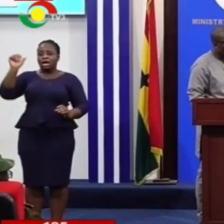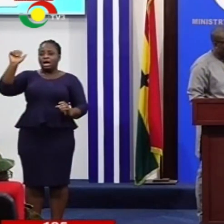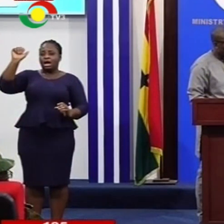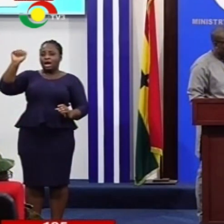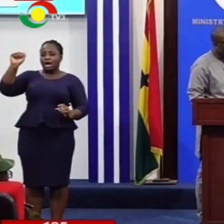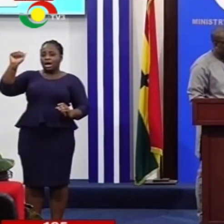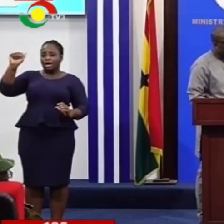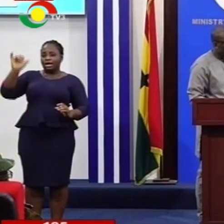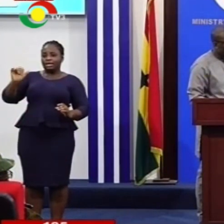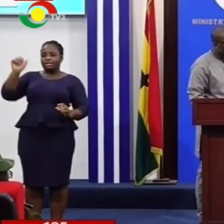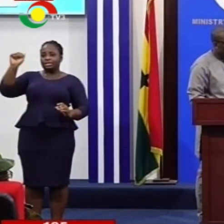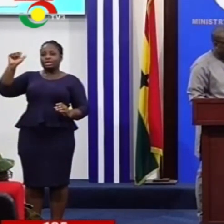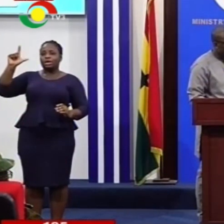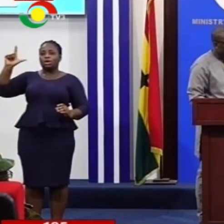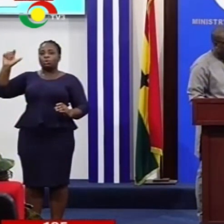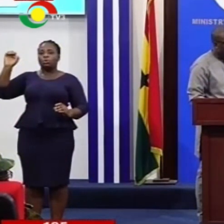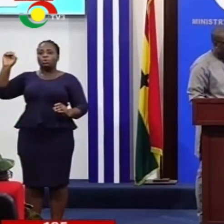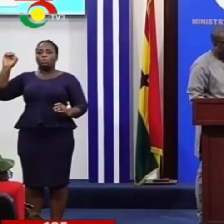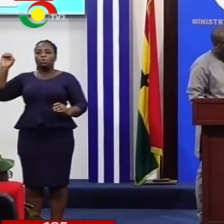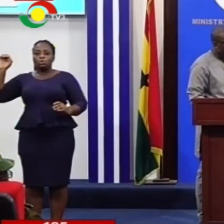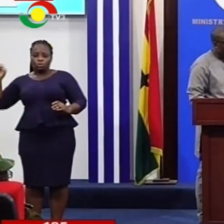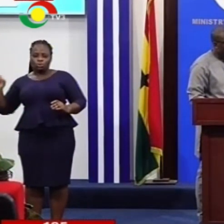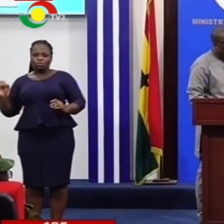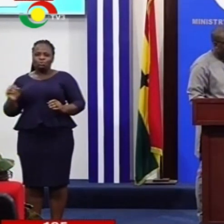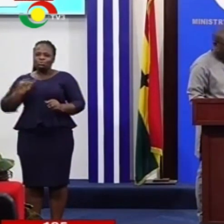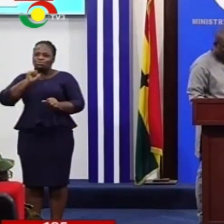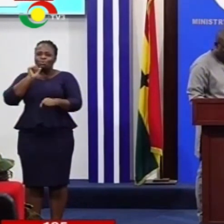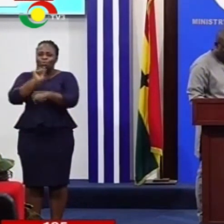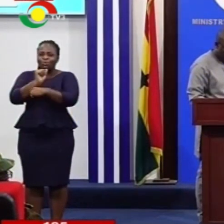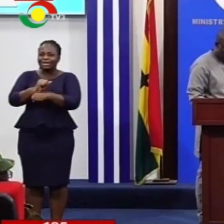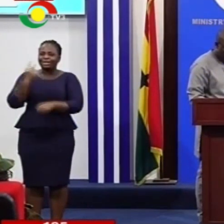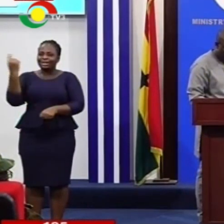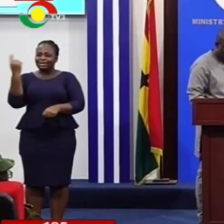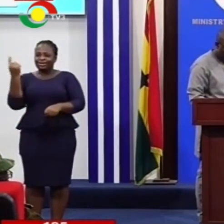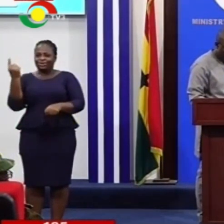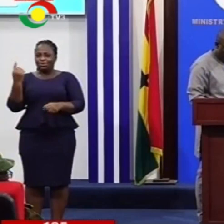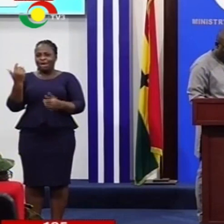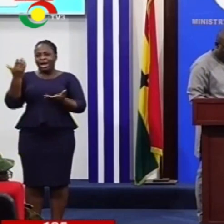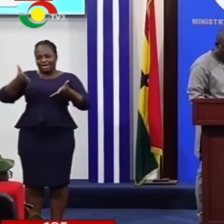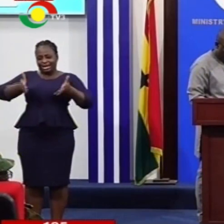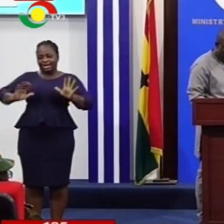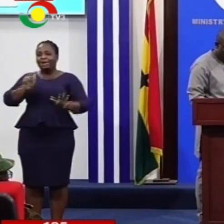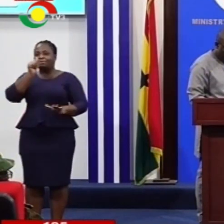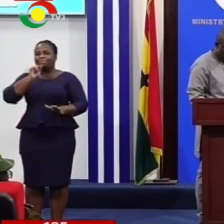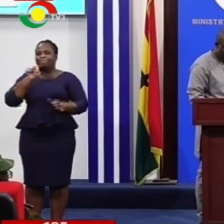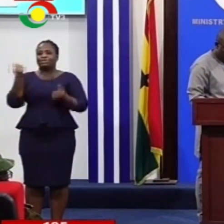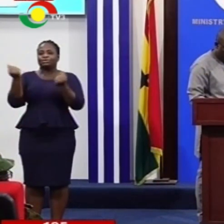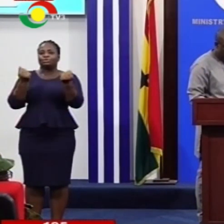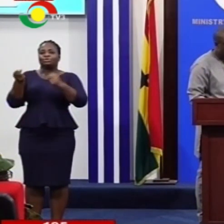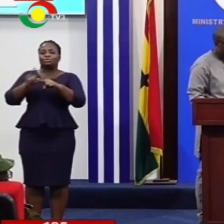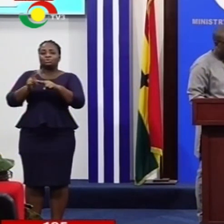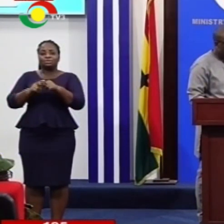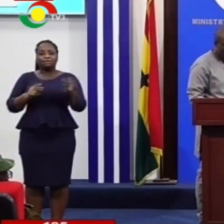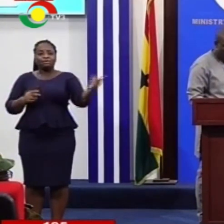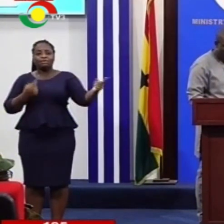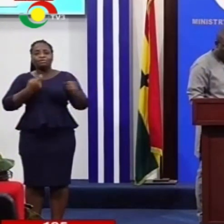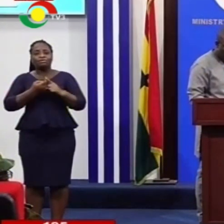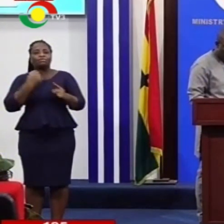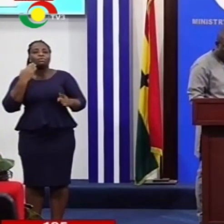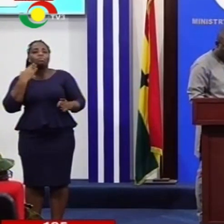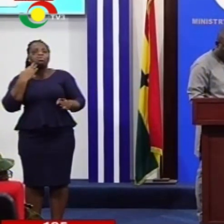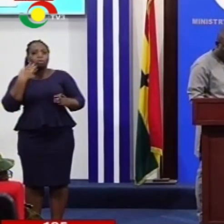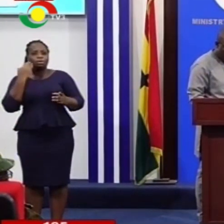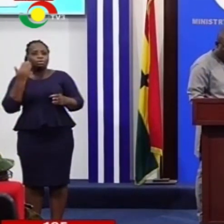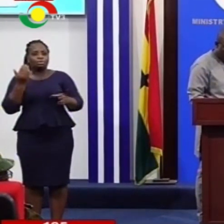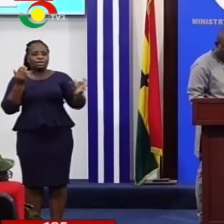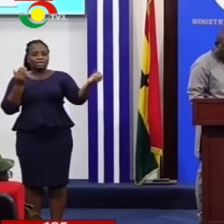na makwama ayalolo amfa anya adwuma anase metro bus enso anya adwuma because enem me free free ba sey me ne necess bi